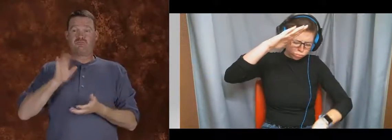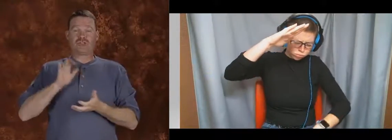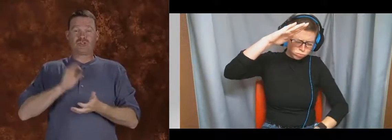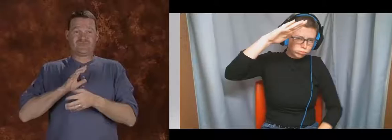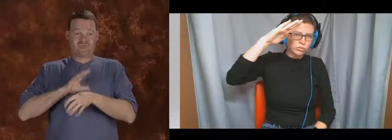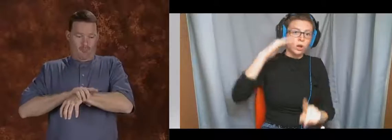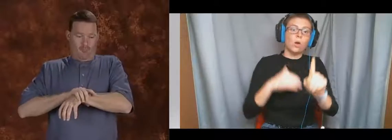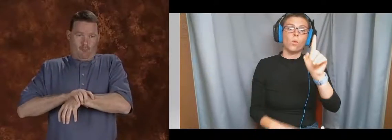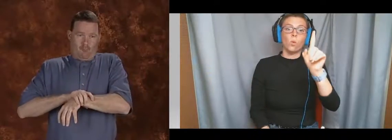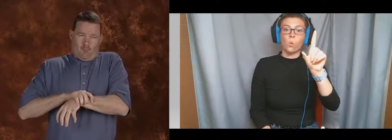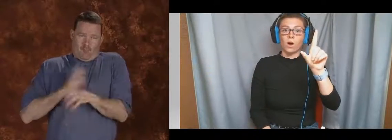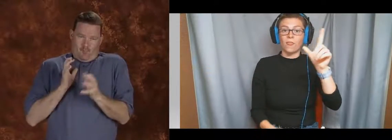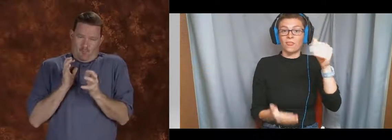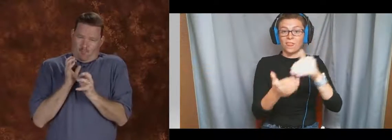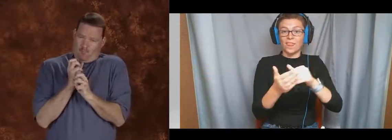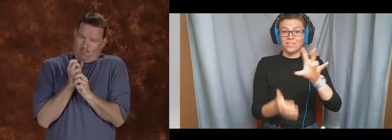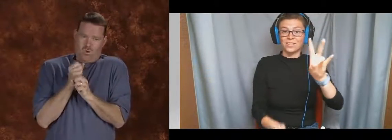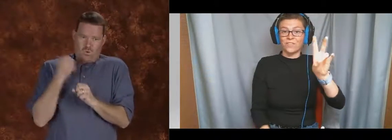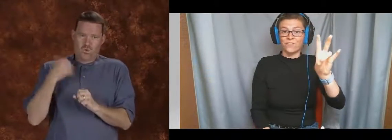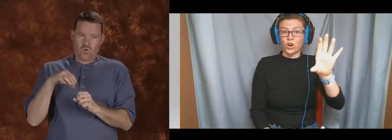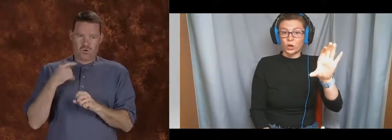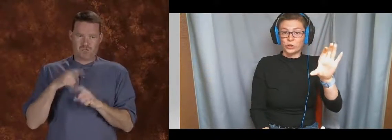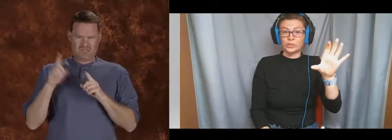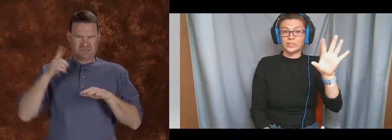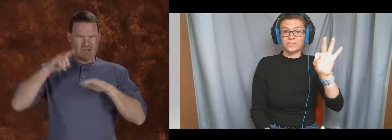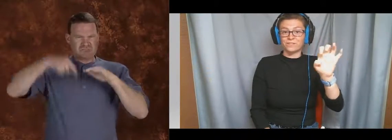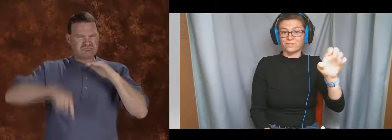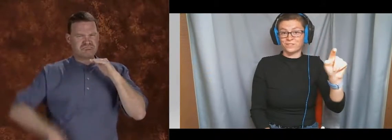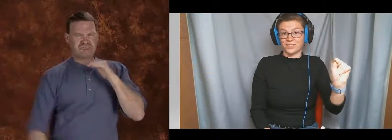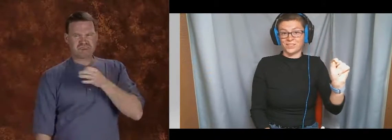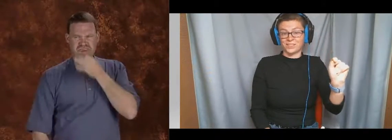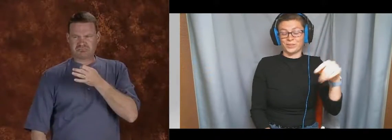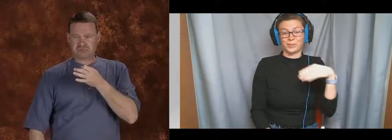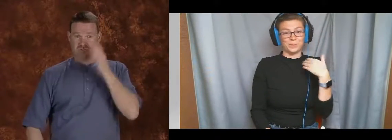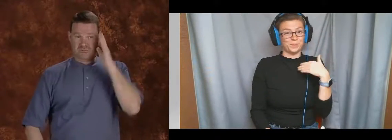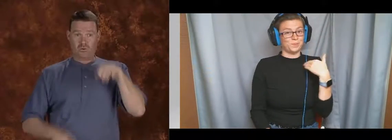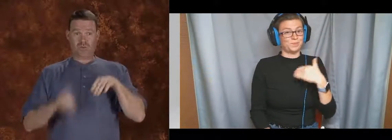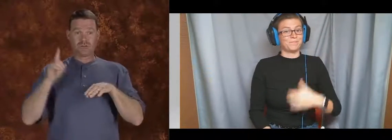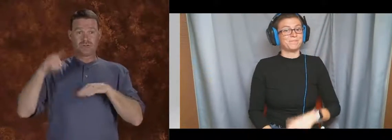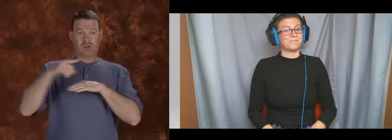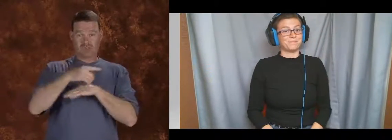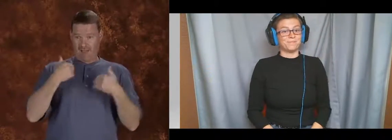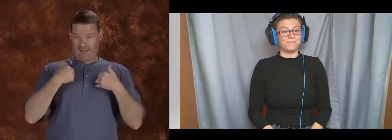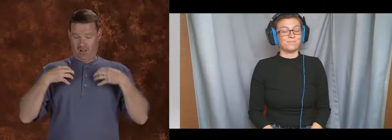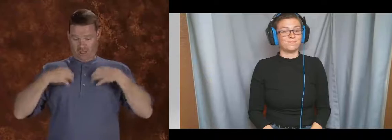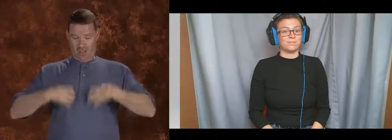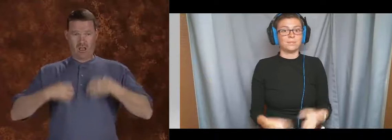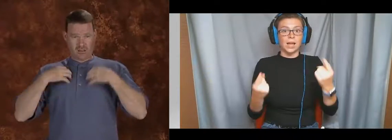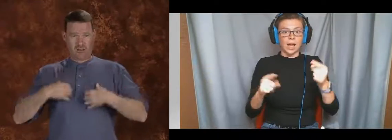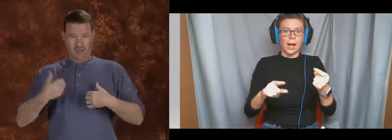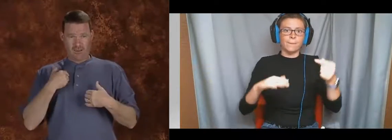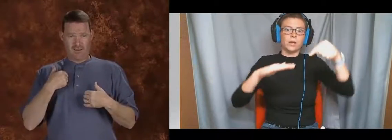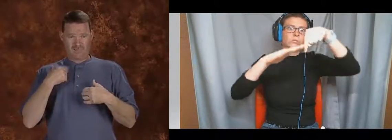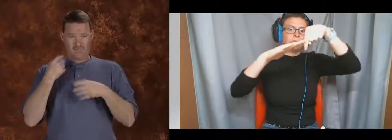While diving deep down under the ocean, the pressure increases immensely.